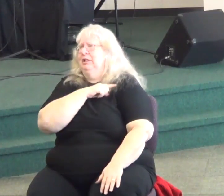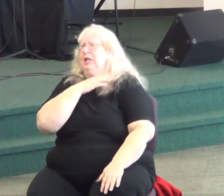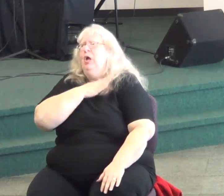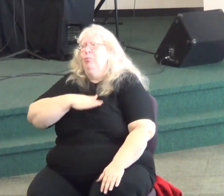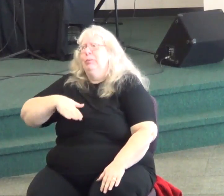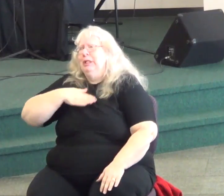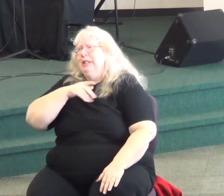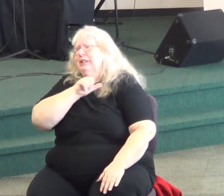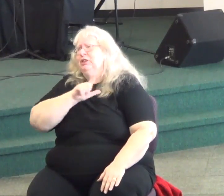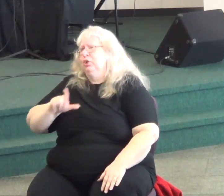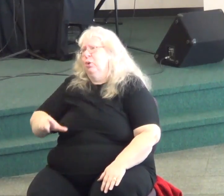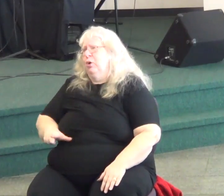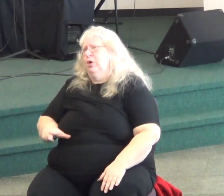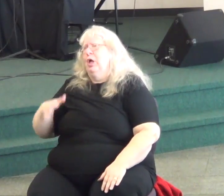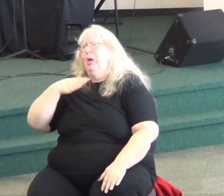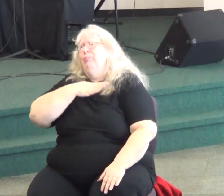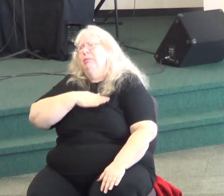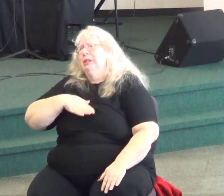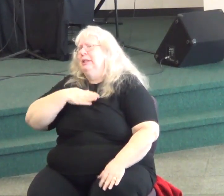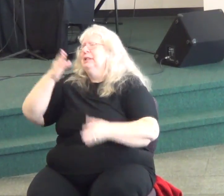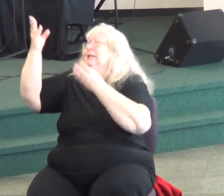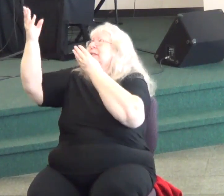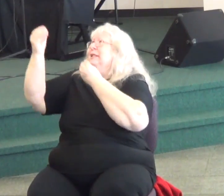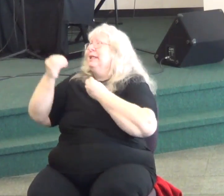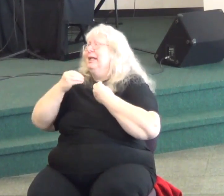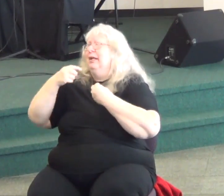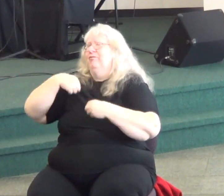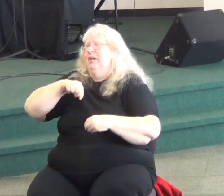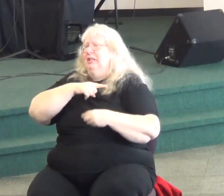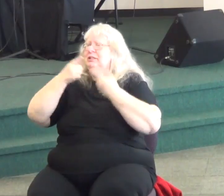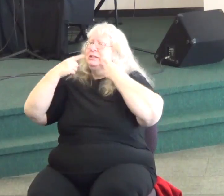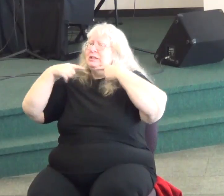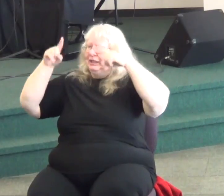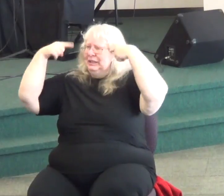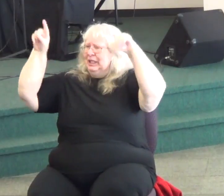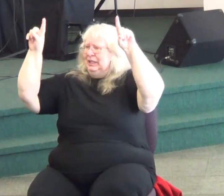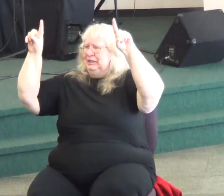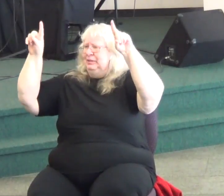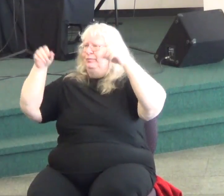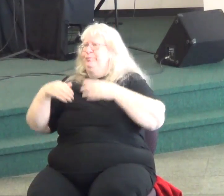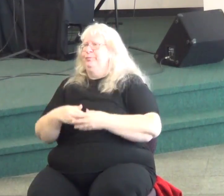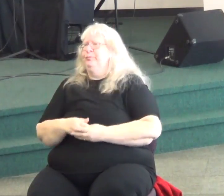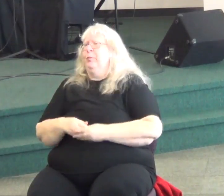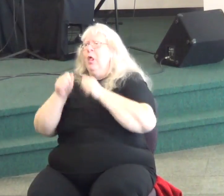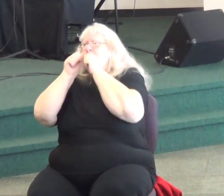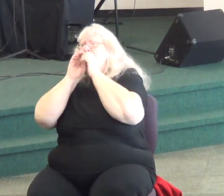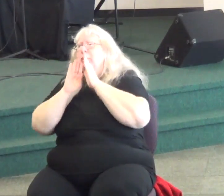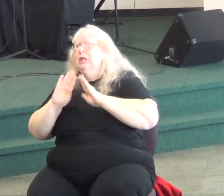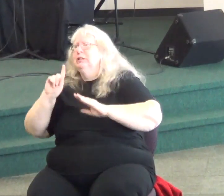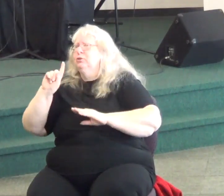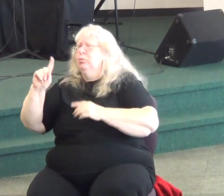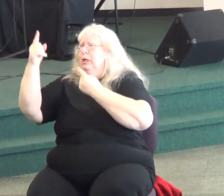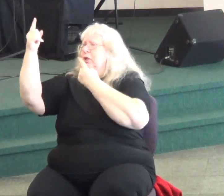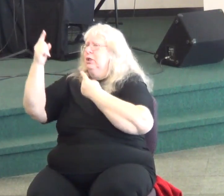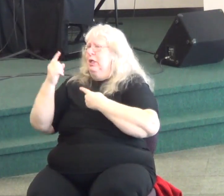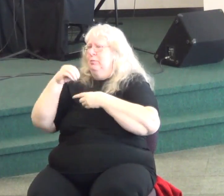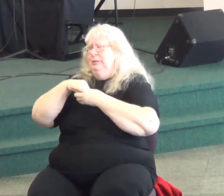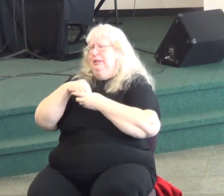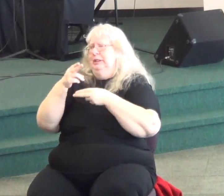Please, Lord, please give us success. Bless the one who comes in the name of the Lord.